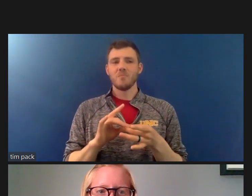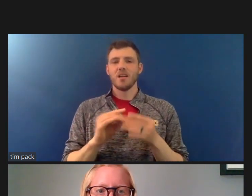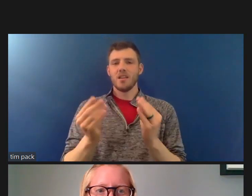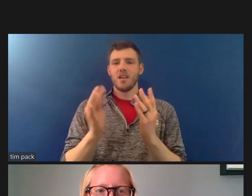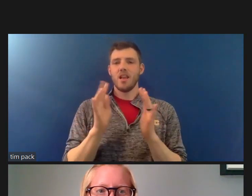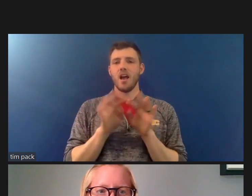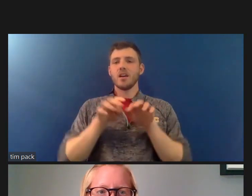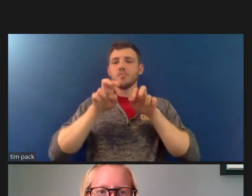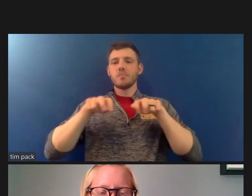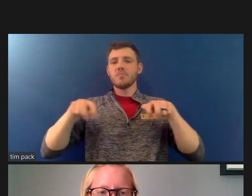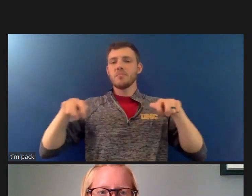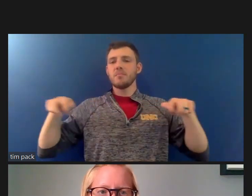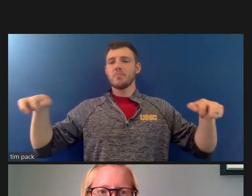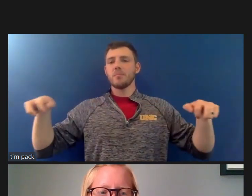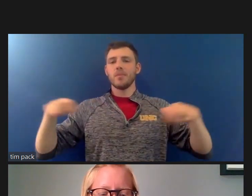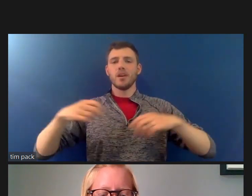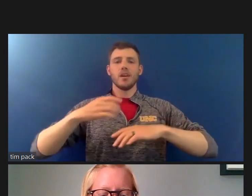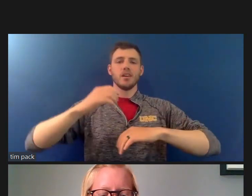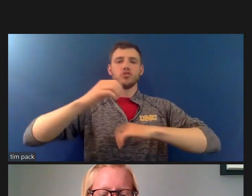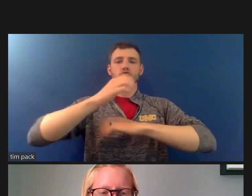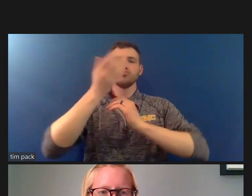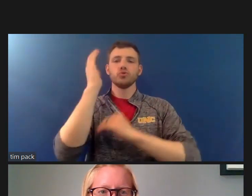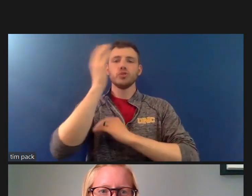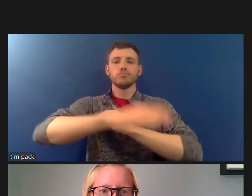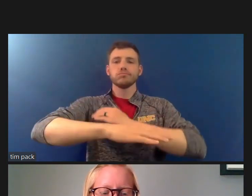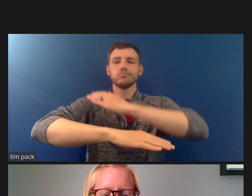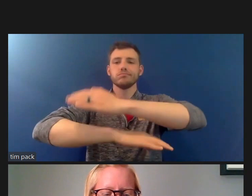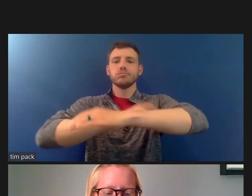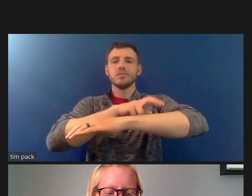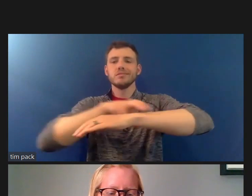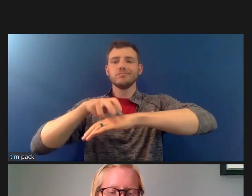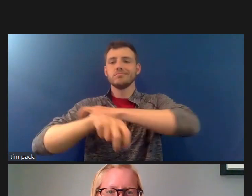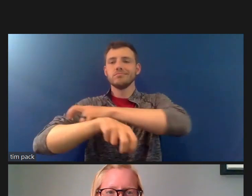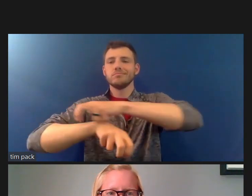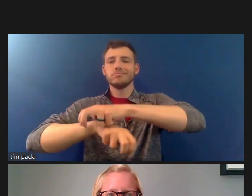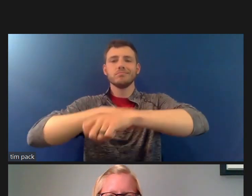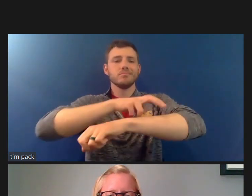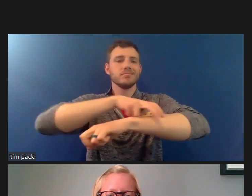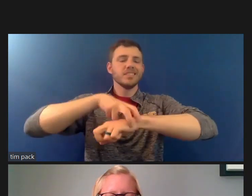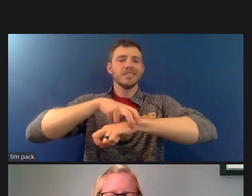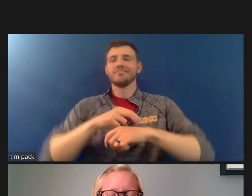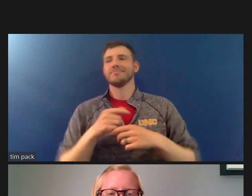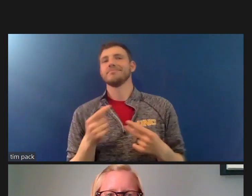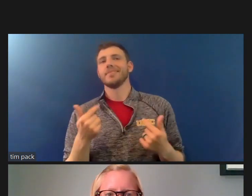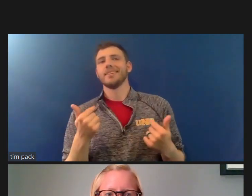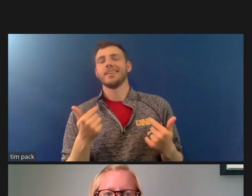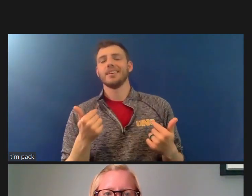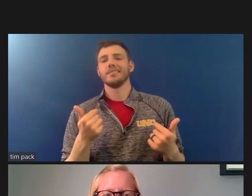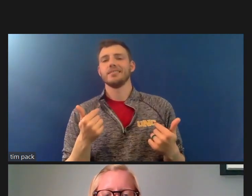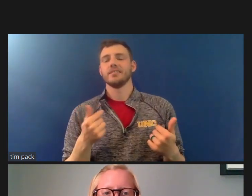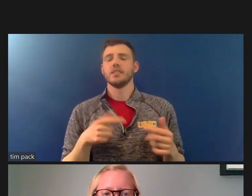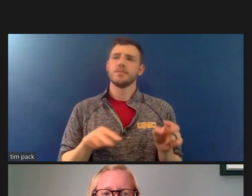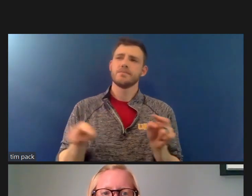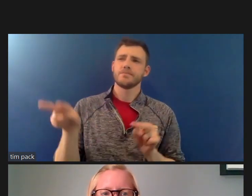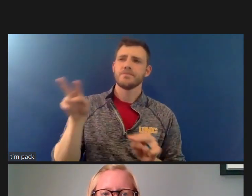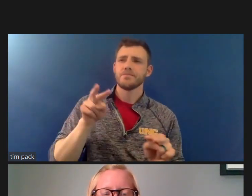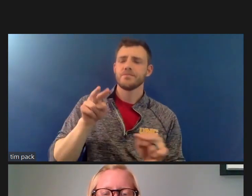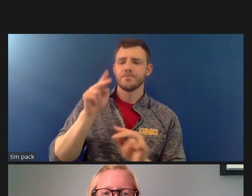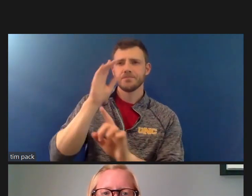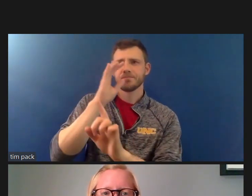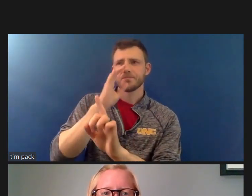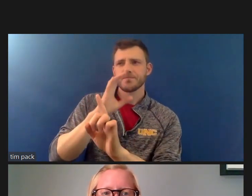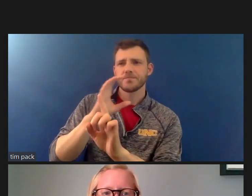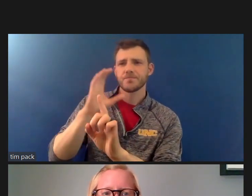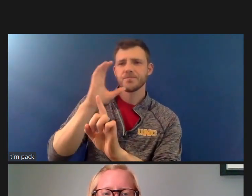on the crisscross trunks and examined Ralph with interest. Piggy asked no names. He was intimidated by this